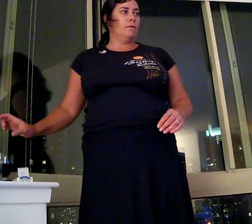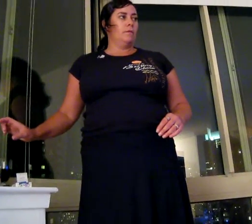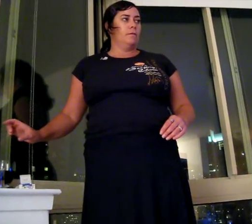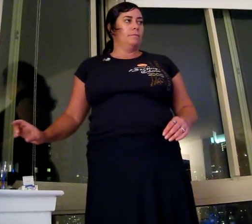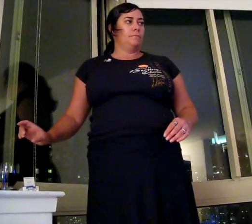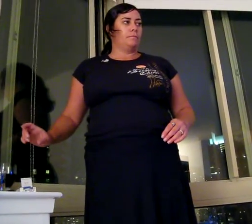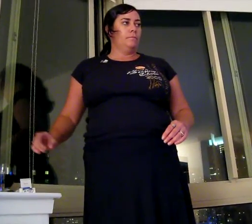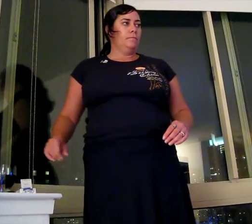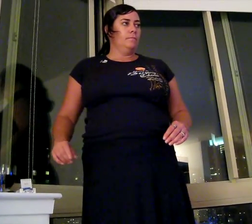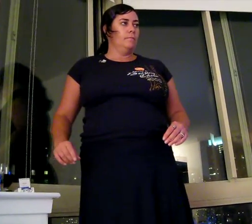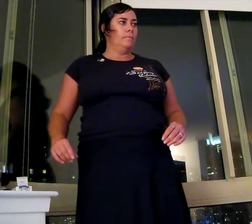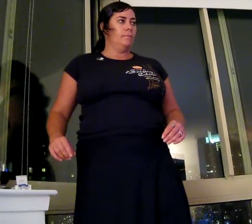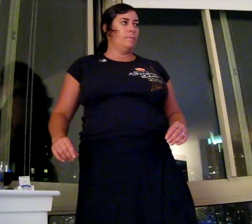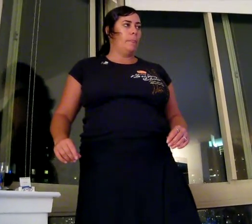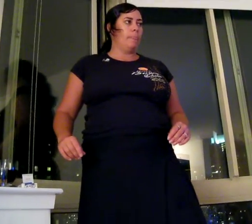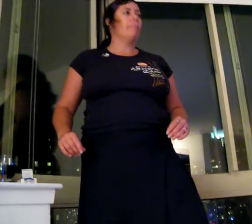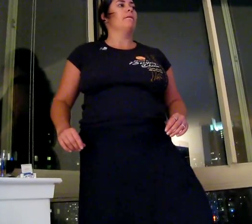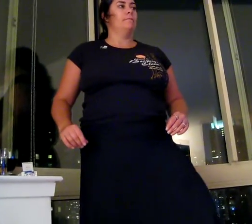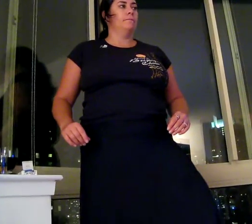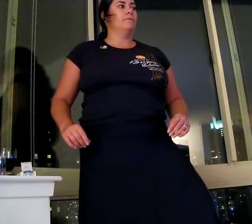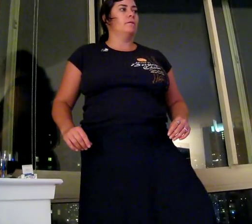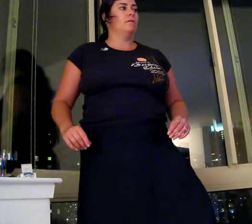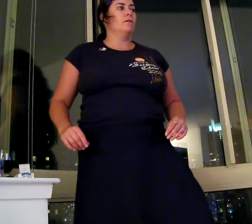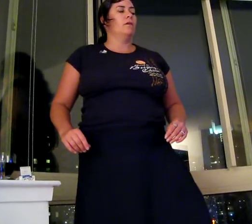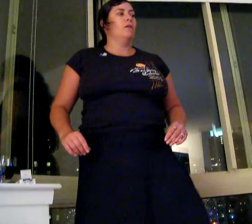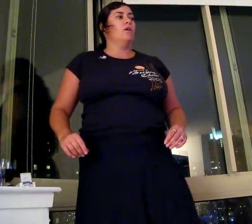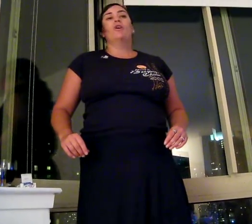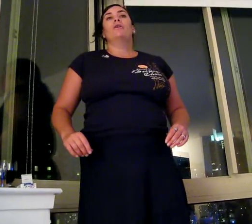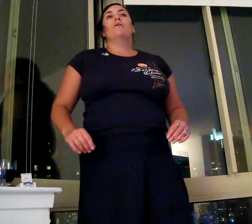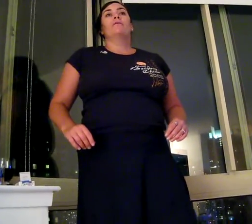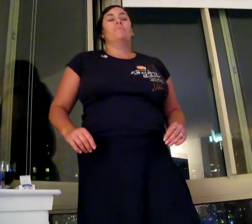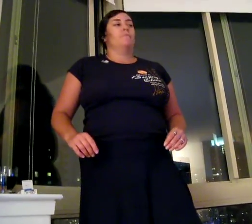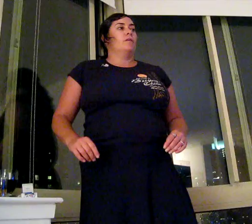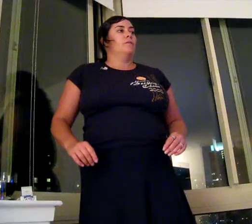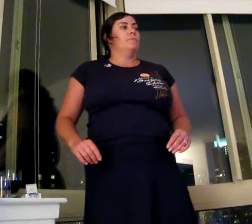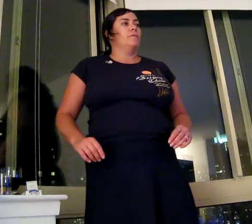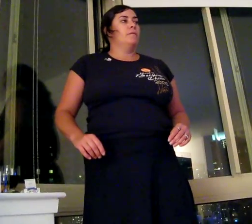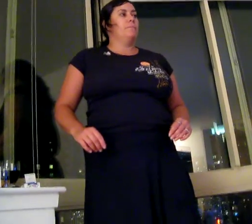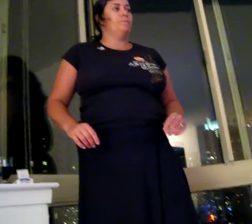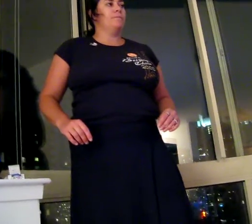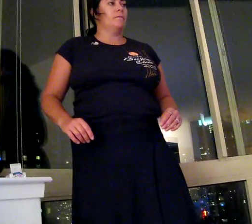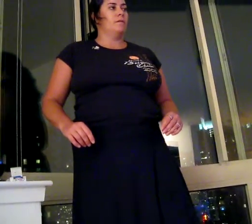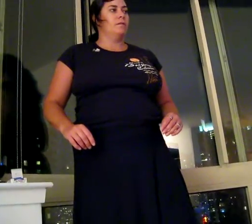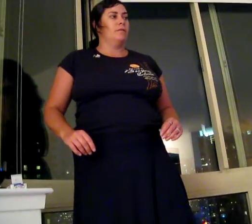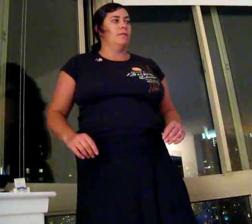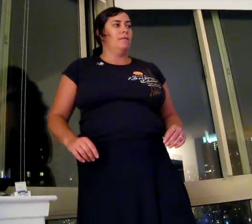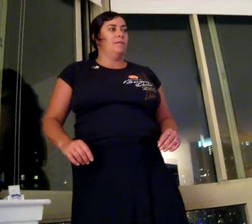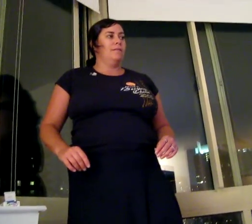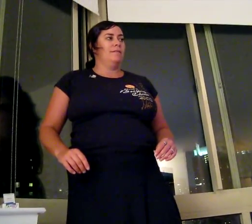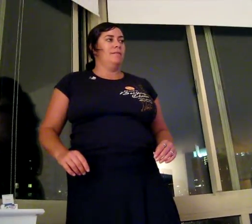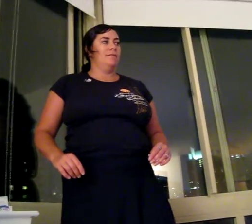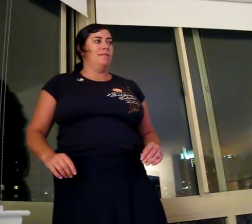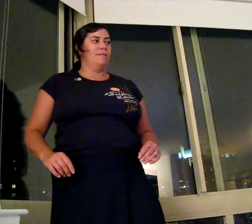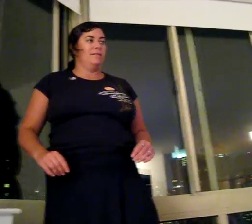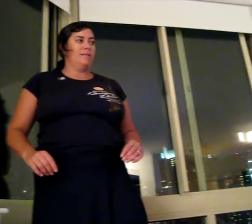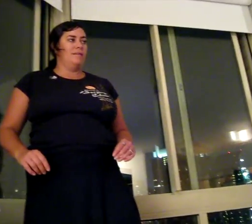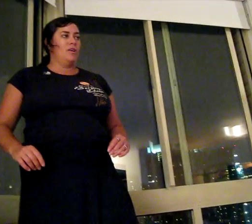two backflips. And it's like, the big thing is, like, if you land, and then you just go into the backflips,